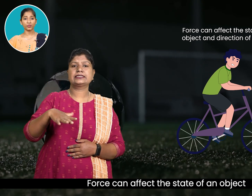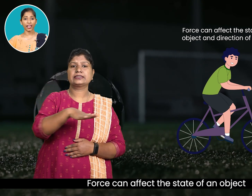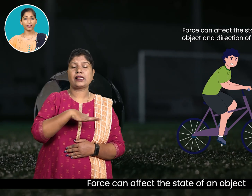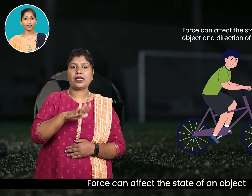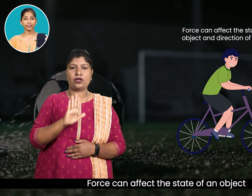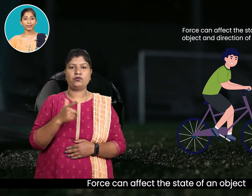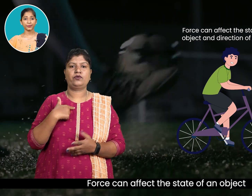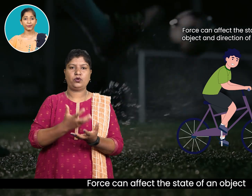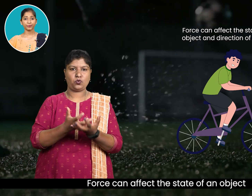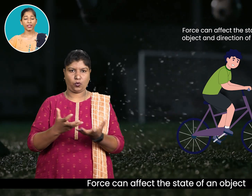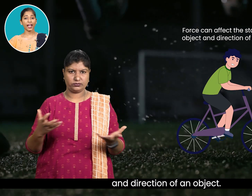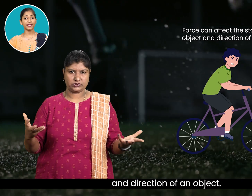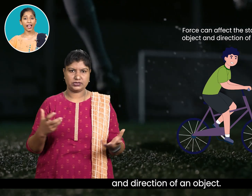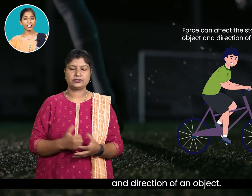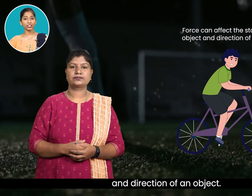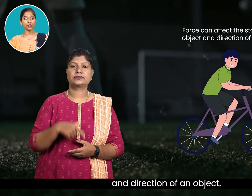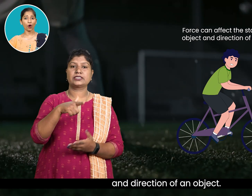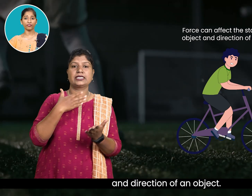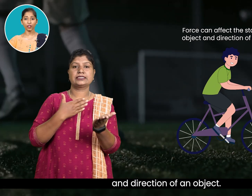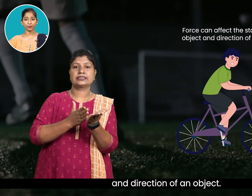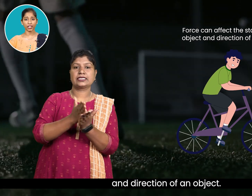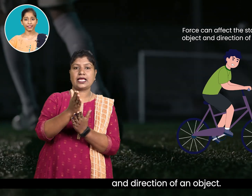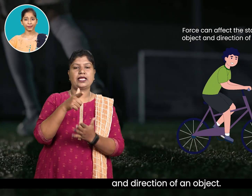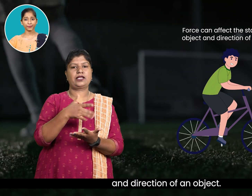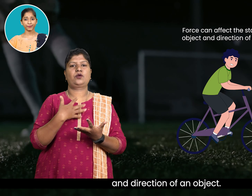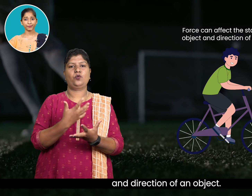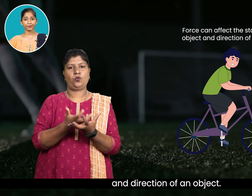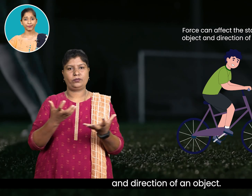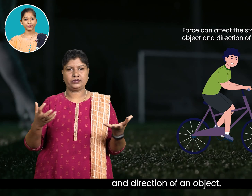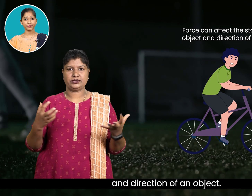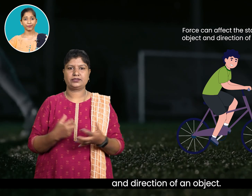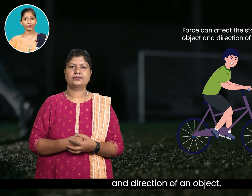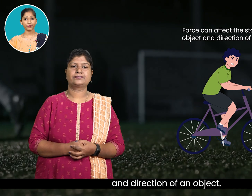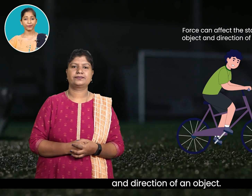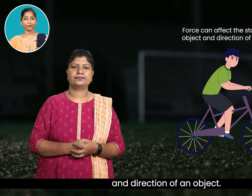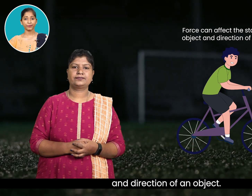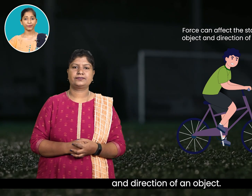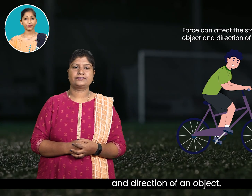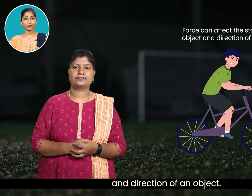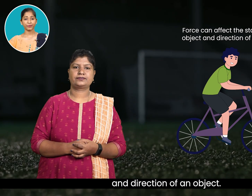object and direction of an object.